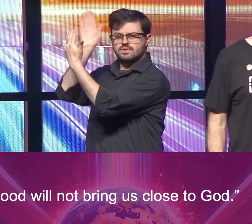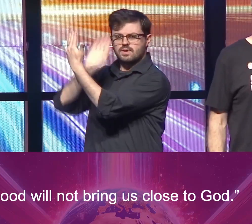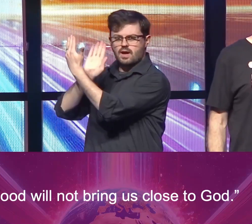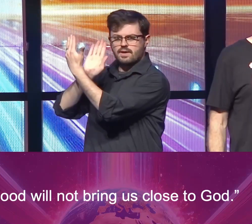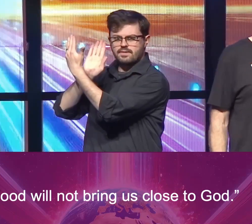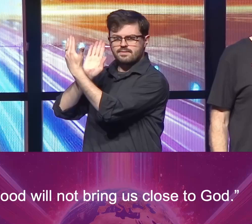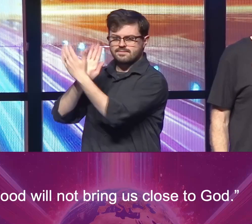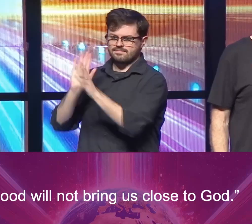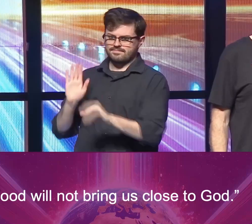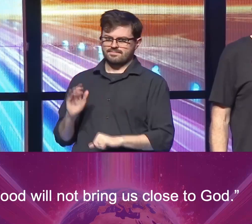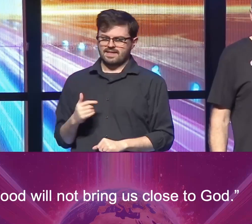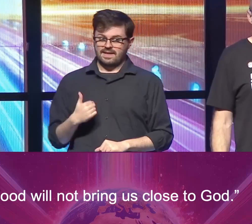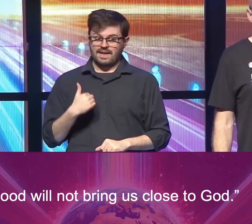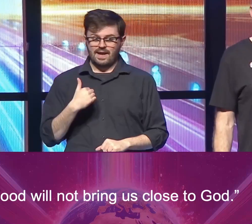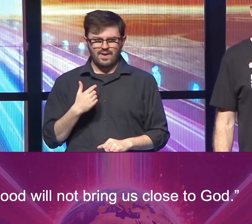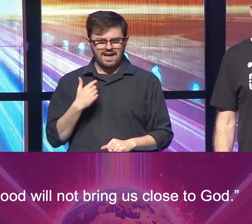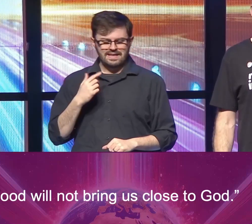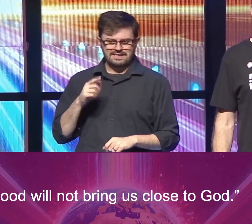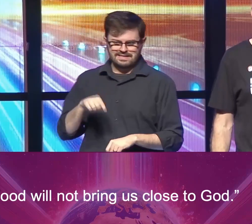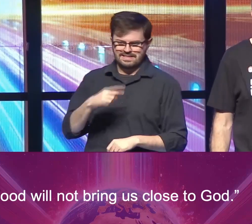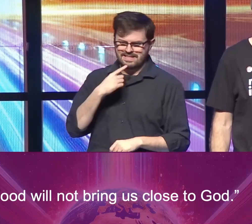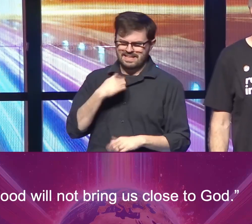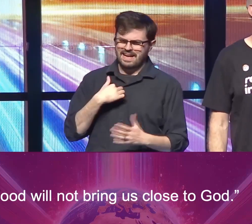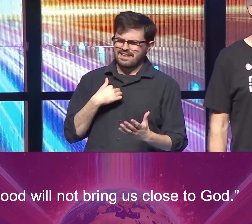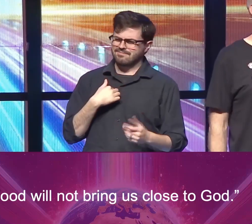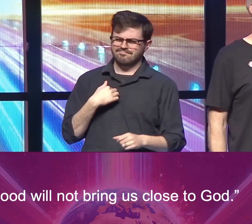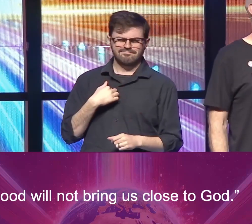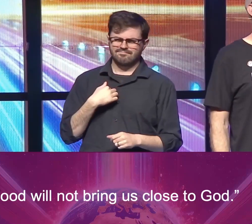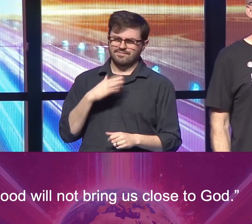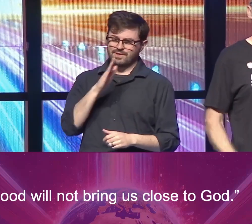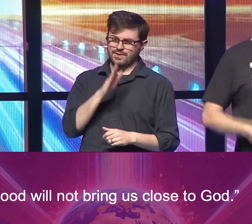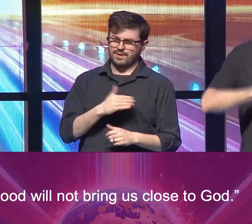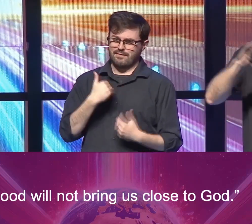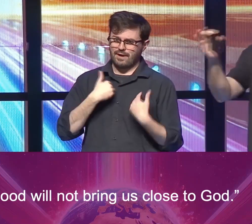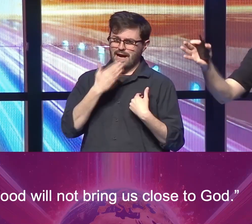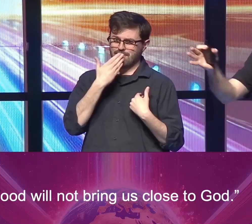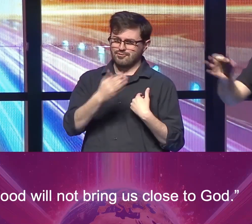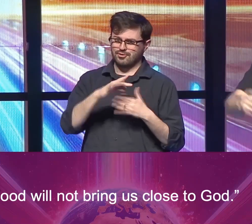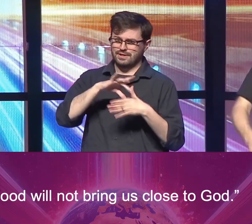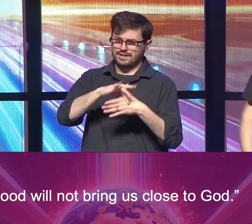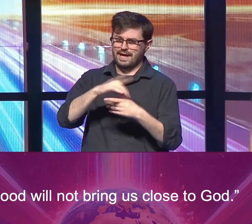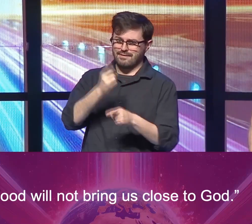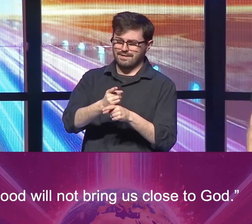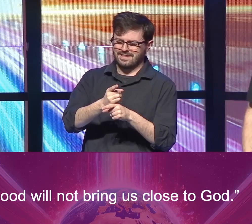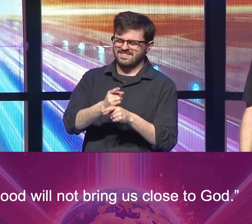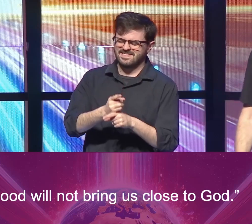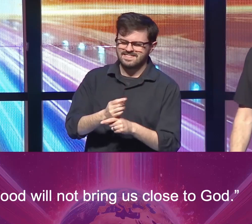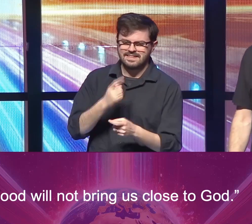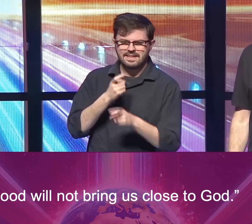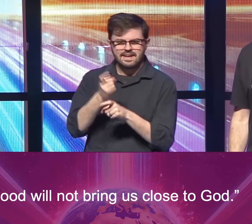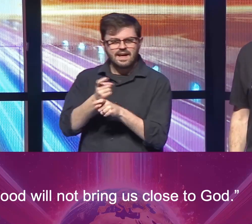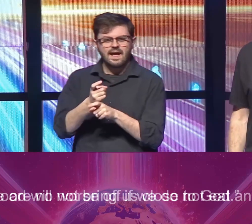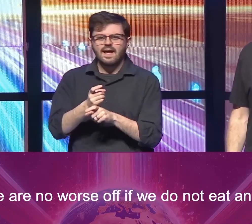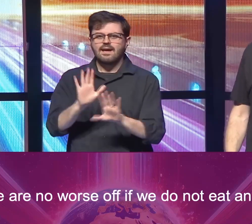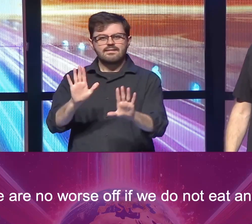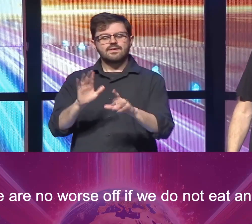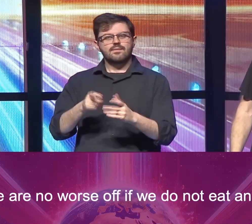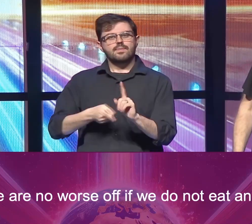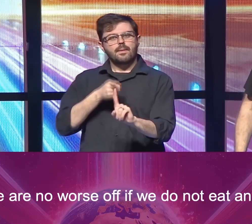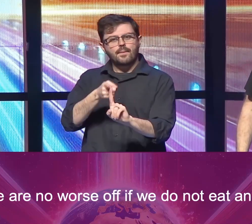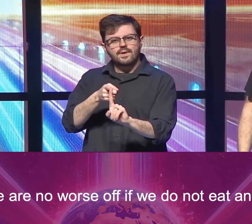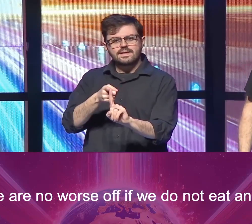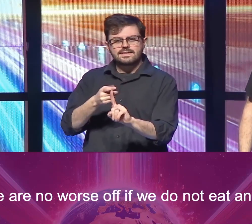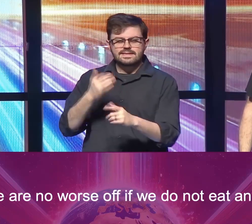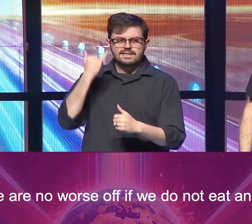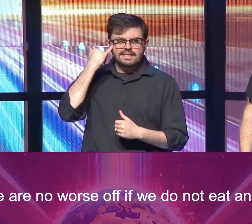steak dinner, okay? But whatever, all right? But he says, food doesn't bring us closer to God. We're no worse off if we do